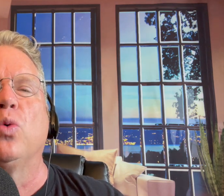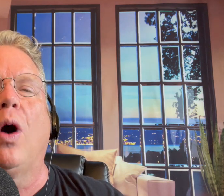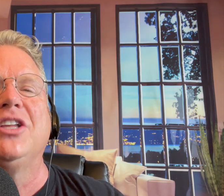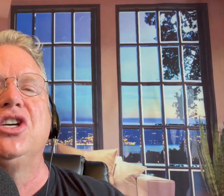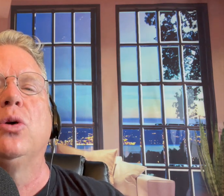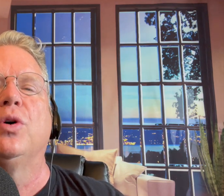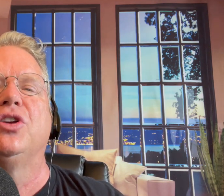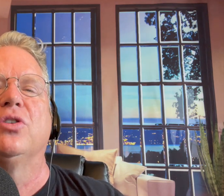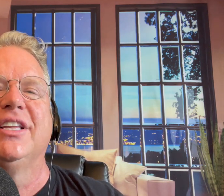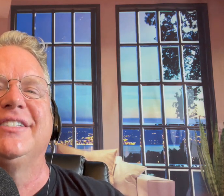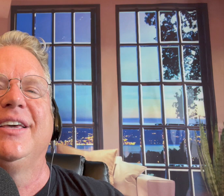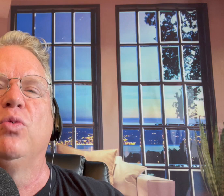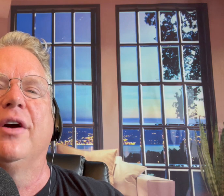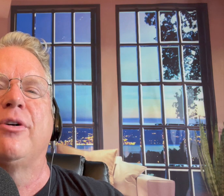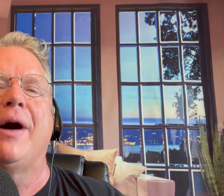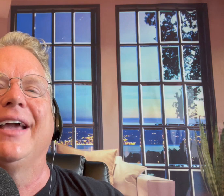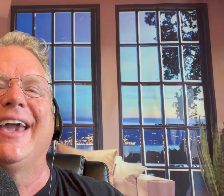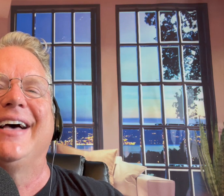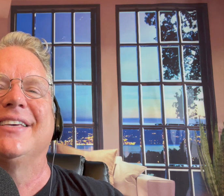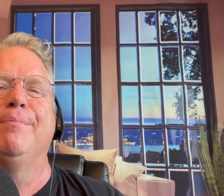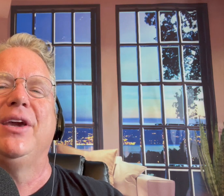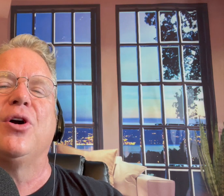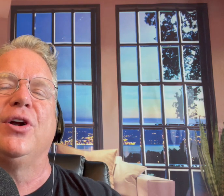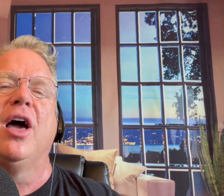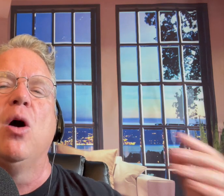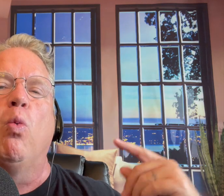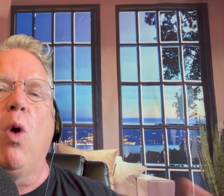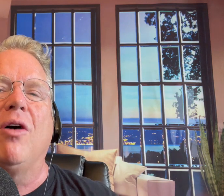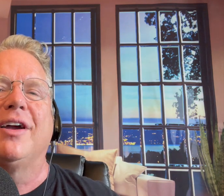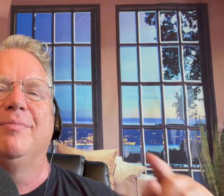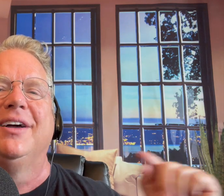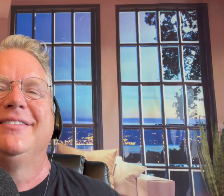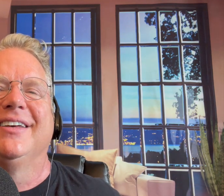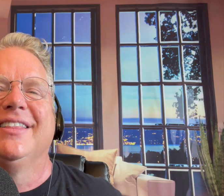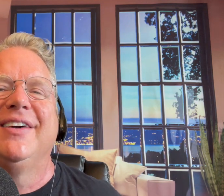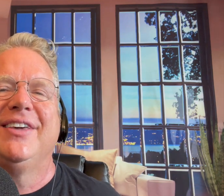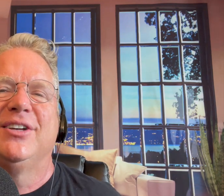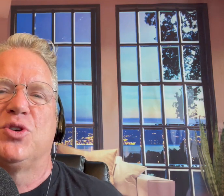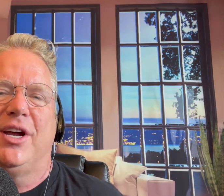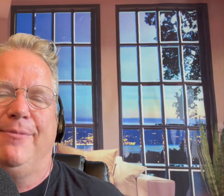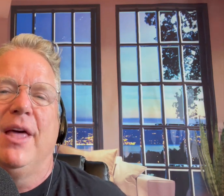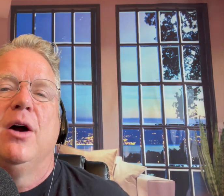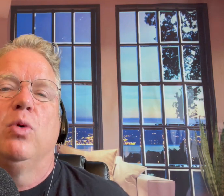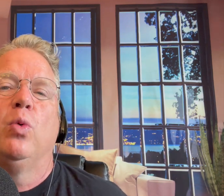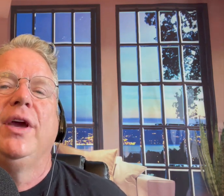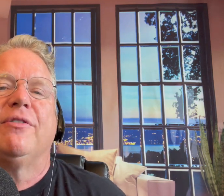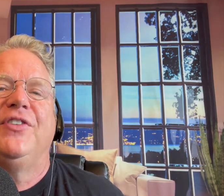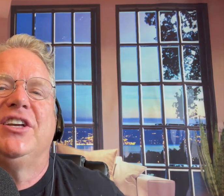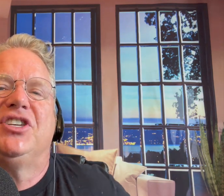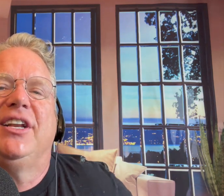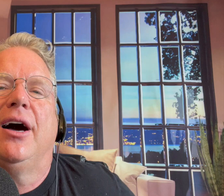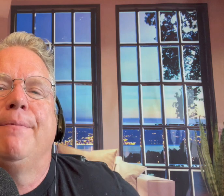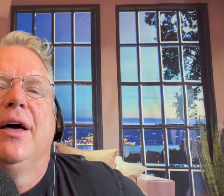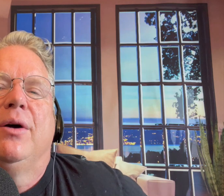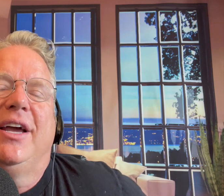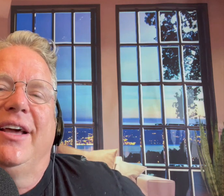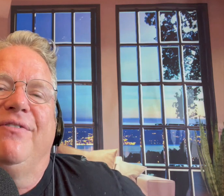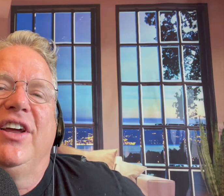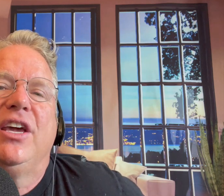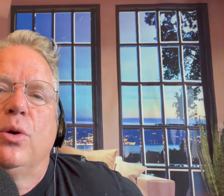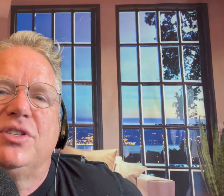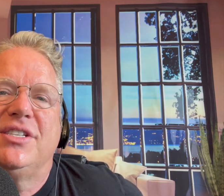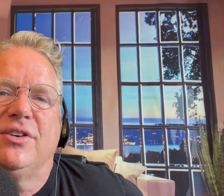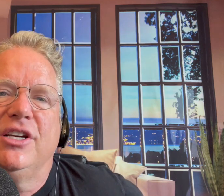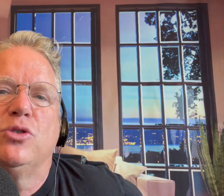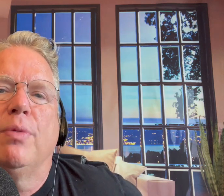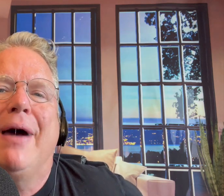Whether you're watching or whether you're listening, wherever podcasts can be heard, welcome to Living the Dream. Well, we are finishing up in a